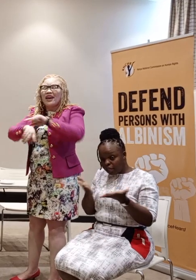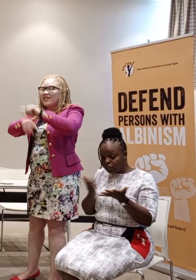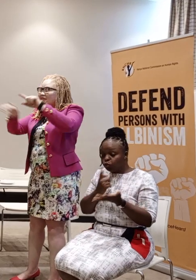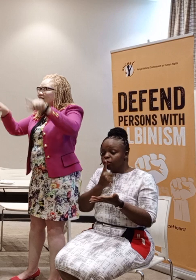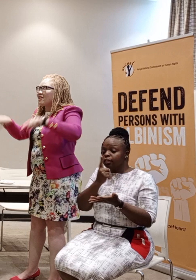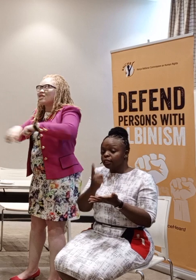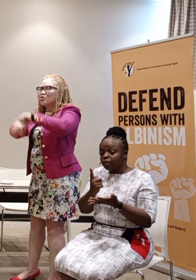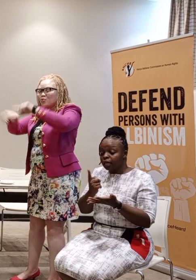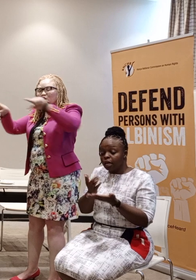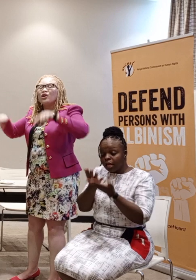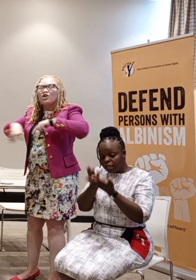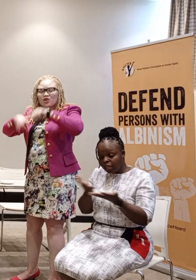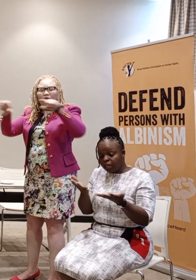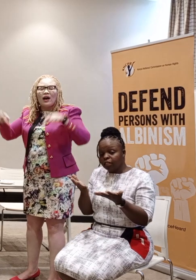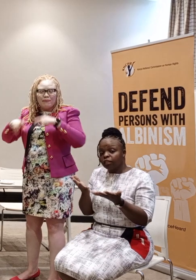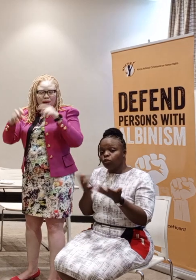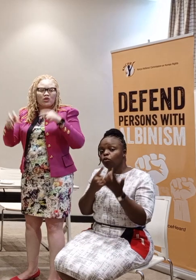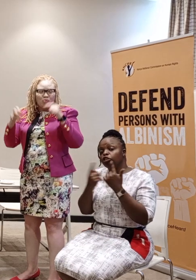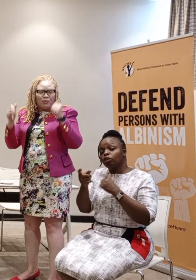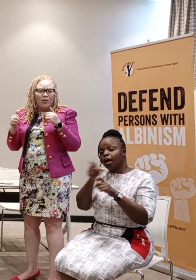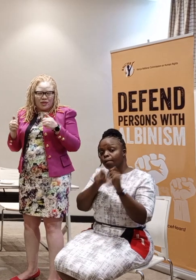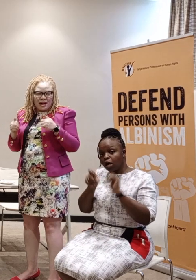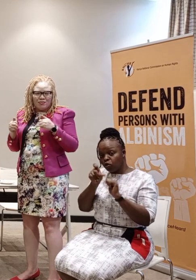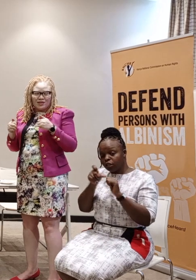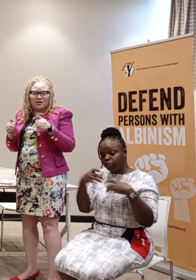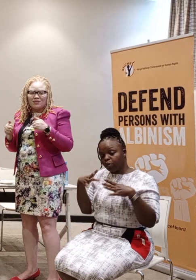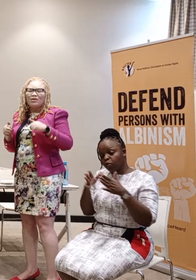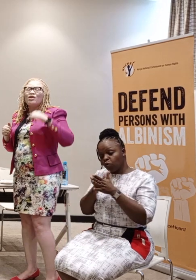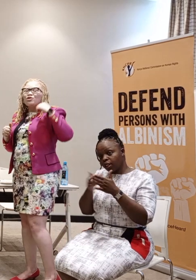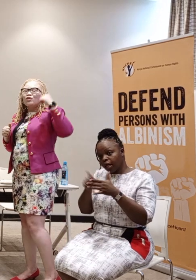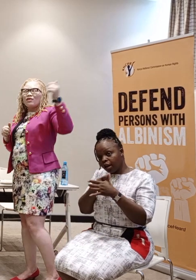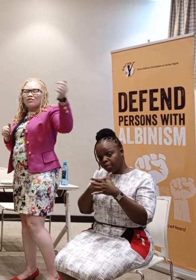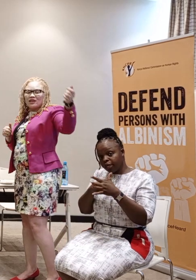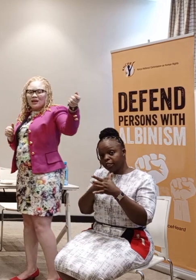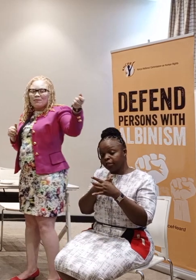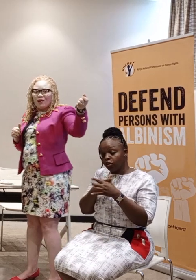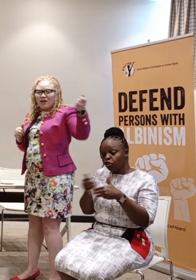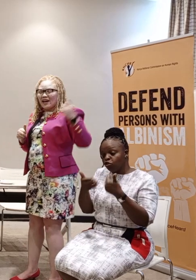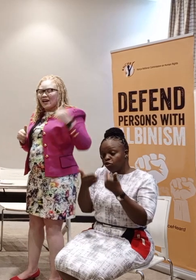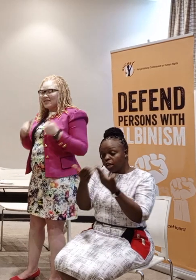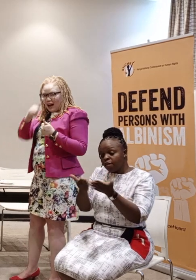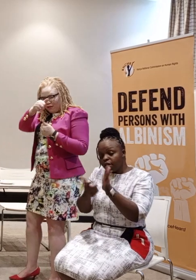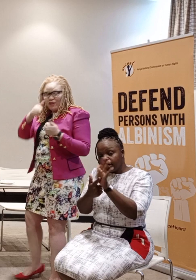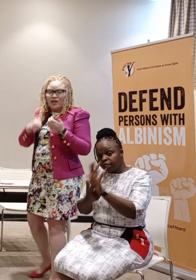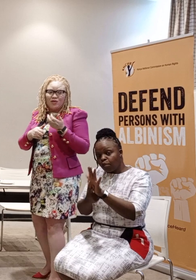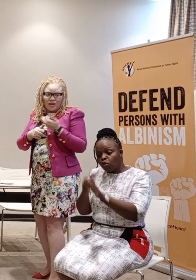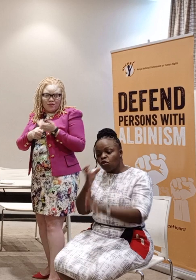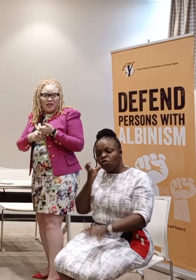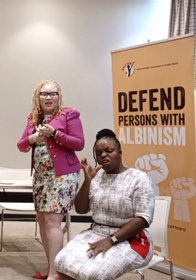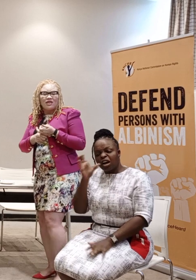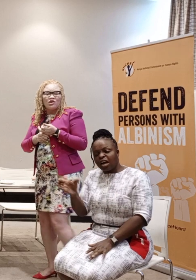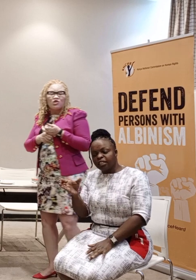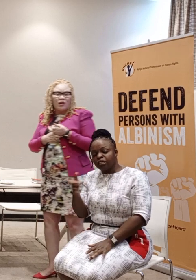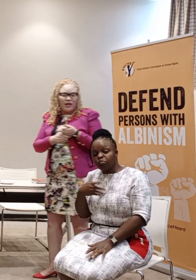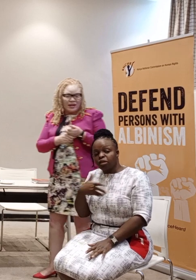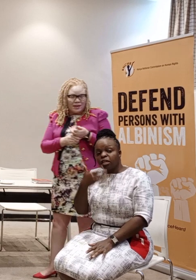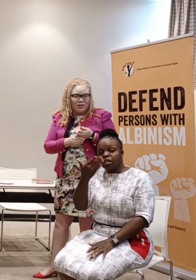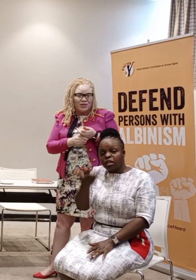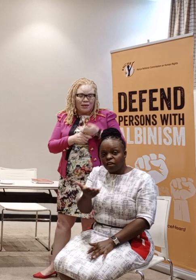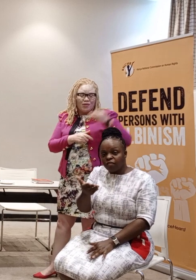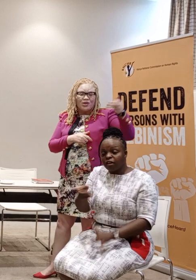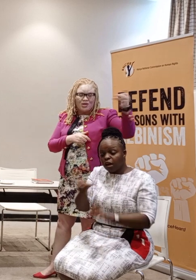say, and the things we talk about people with albinism. You gave the example of a curse. I've given you even further the issue of